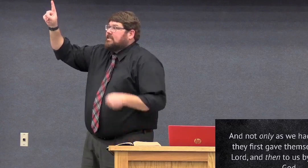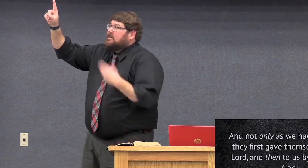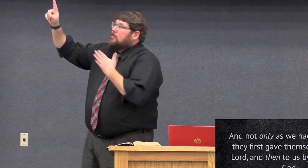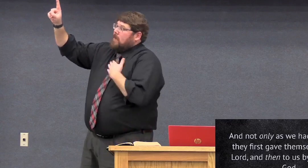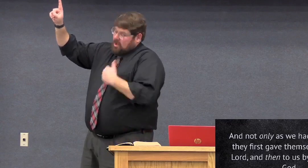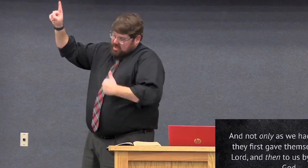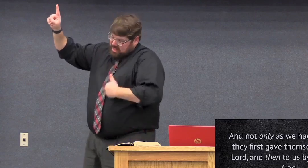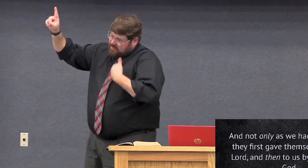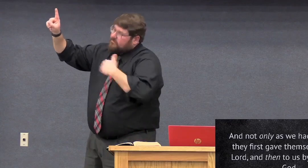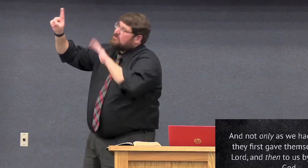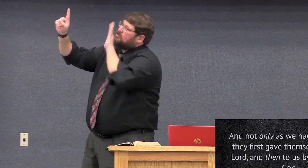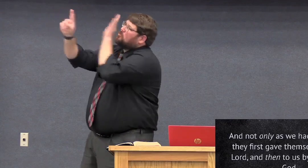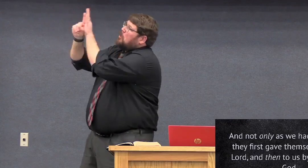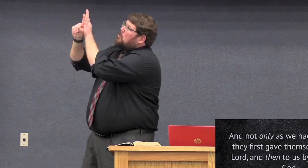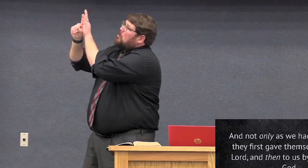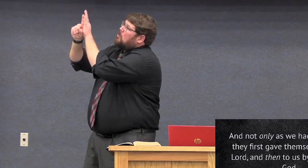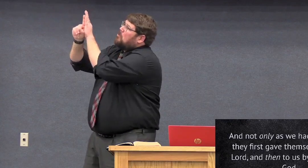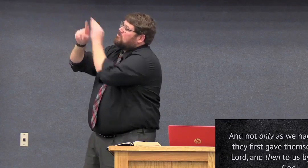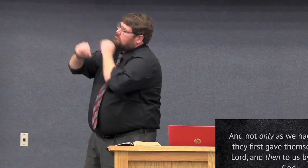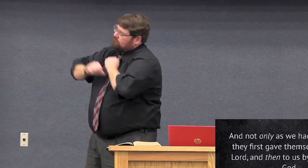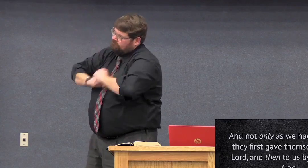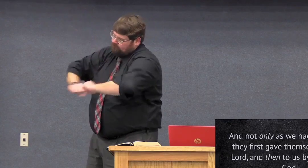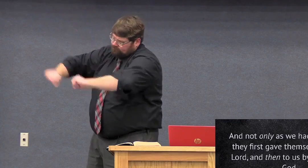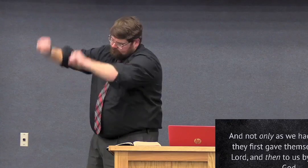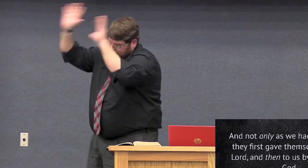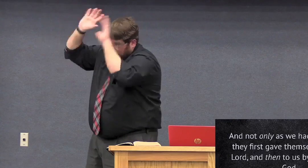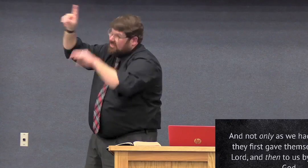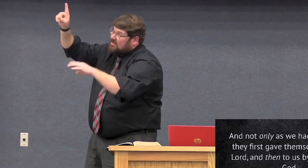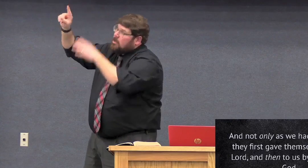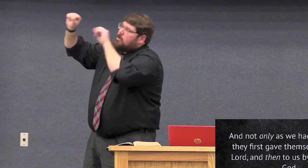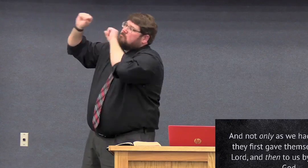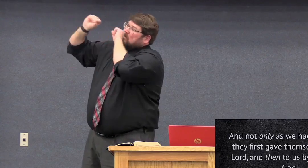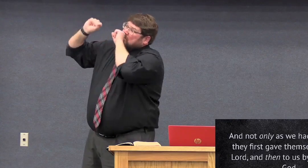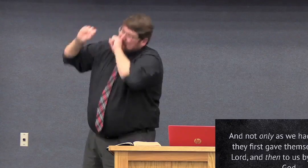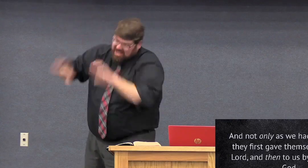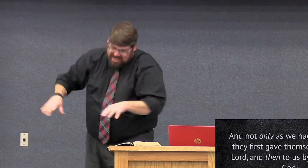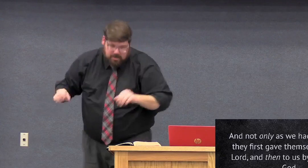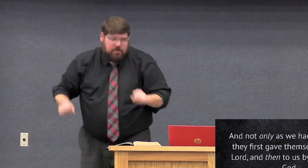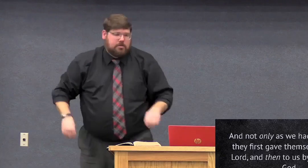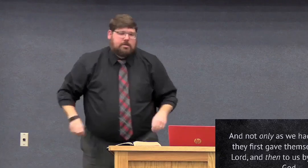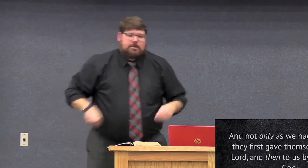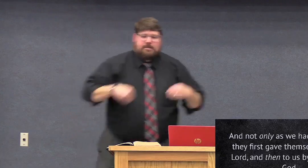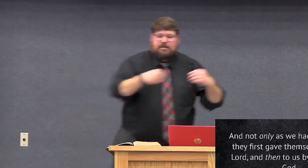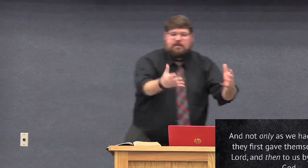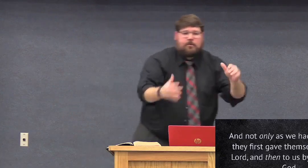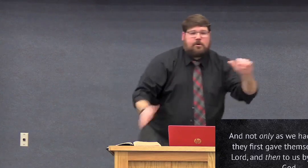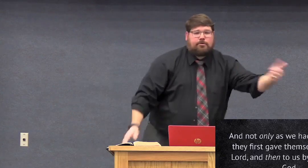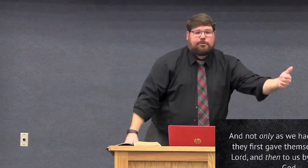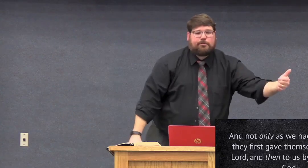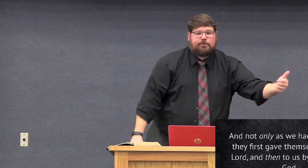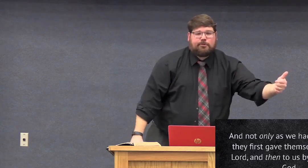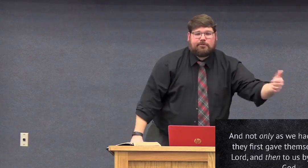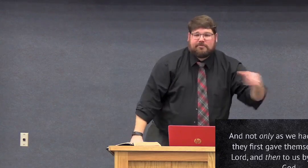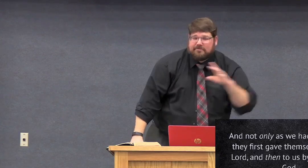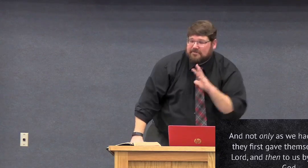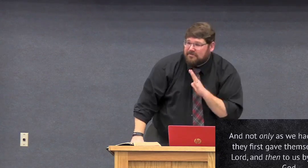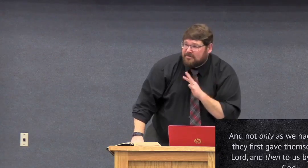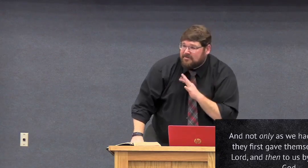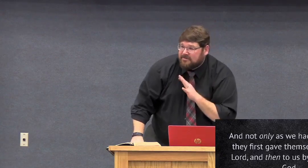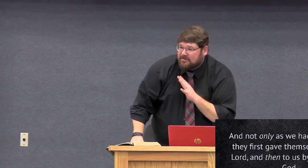they gave themselves to the Lord. They knew their life belonged to the Lord. They surrendered themselves to him, and that enabled them to